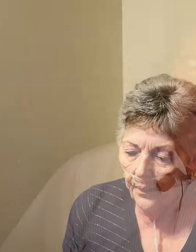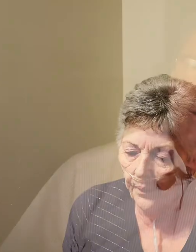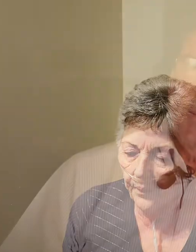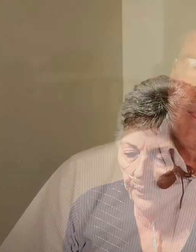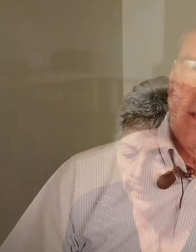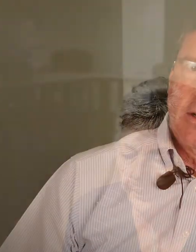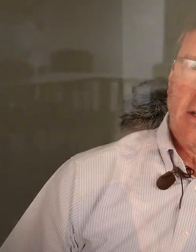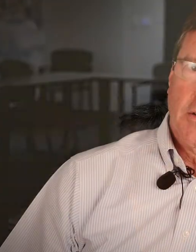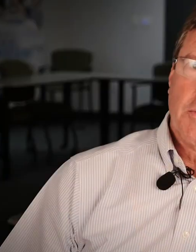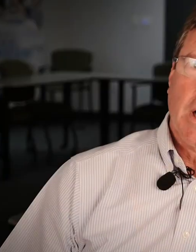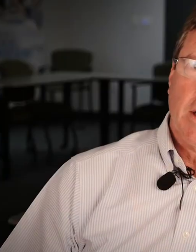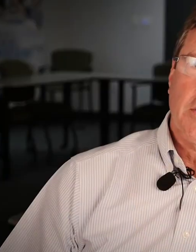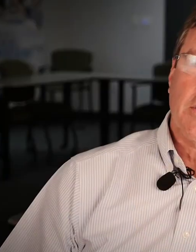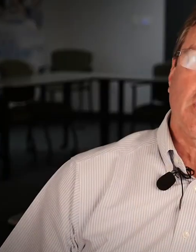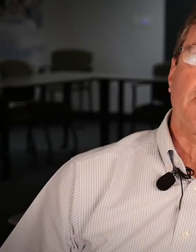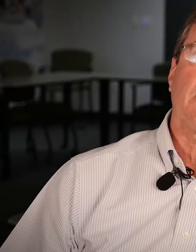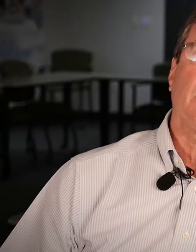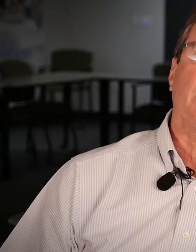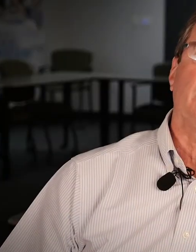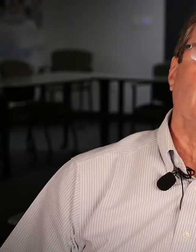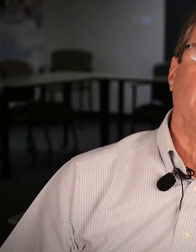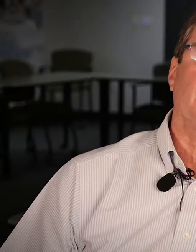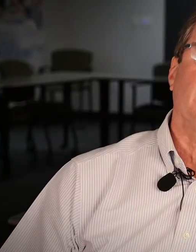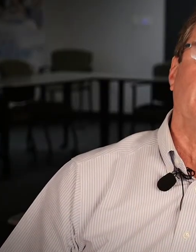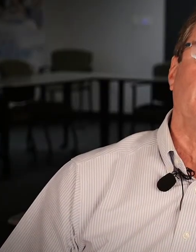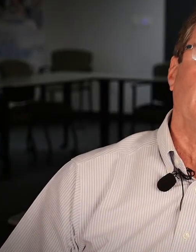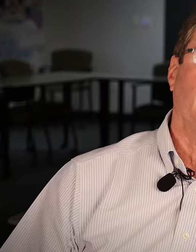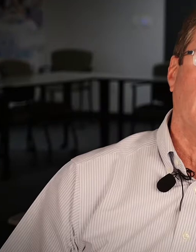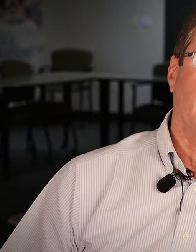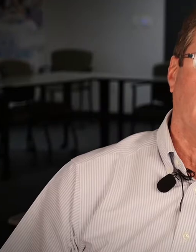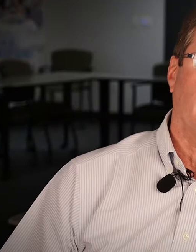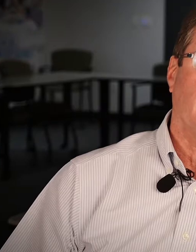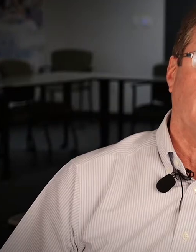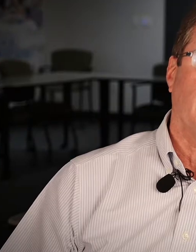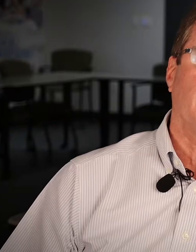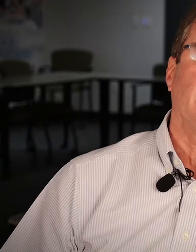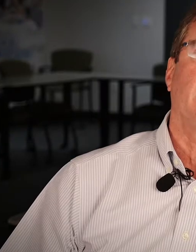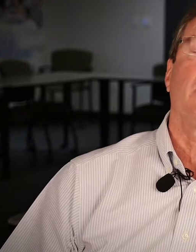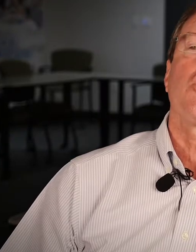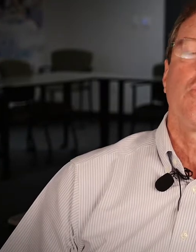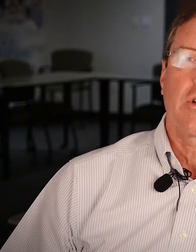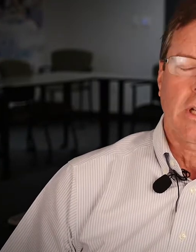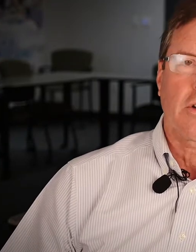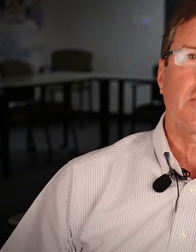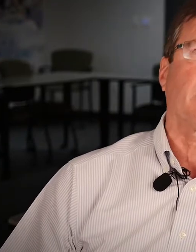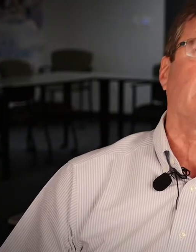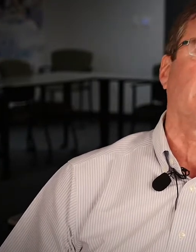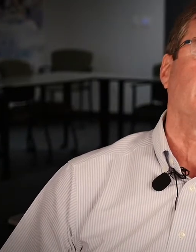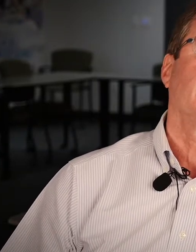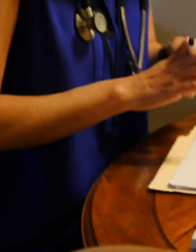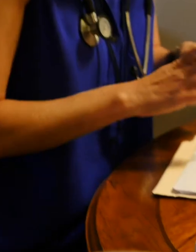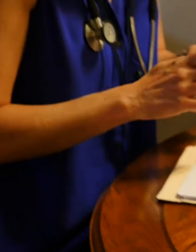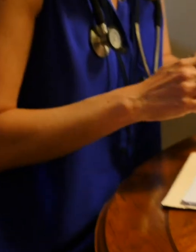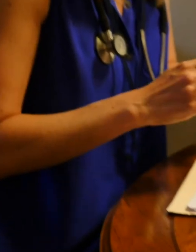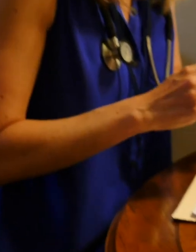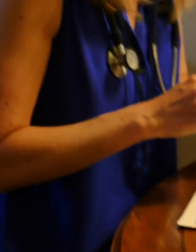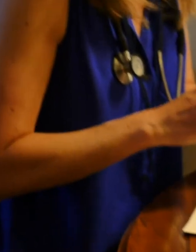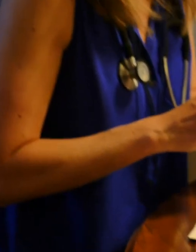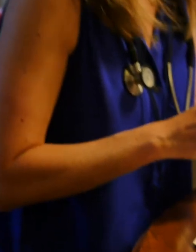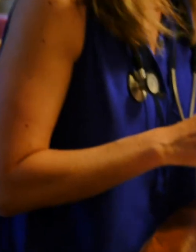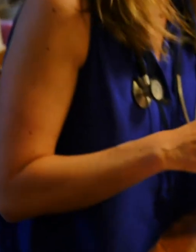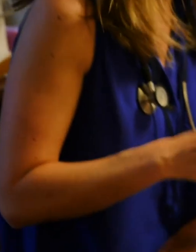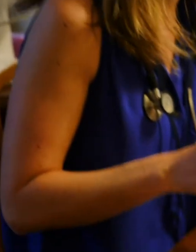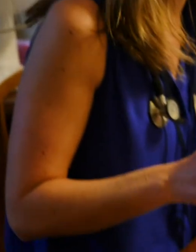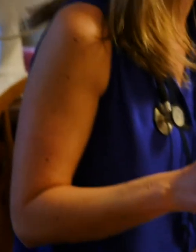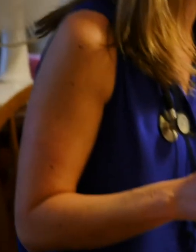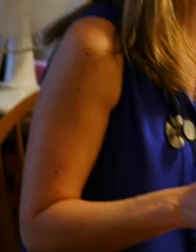invested in Inspire, there's a cost aversion or a cost saving of $21. So it's hugely cost effective. It's checking all the